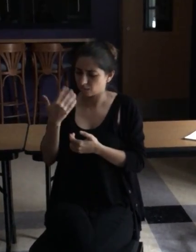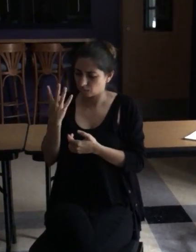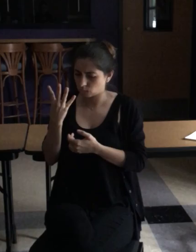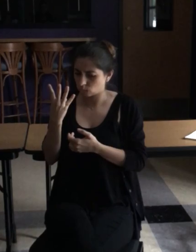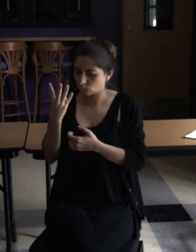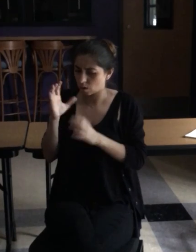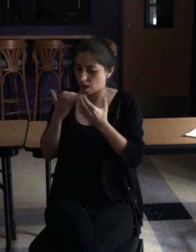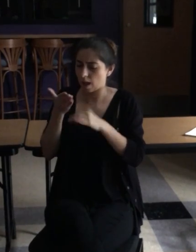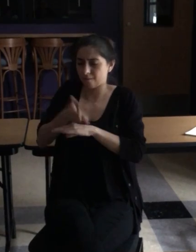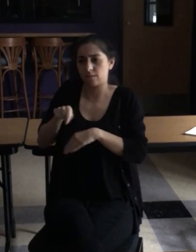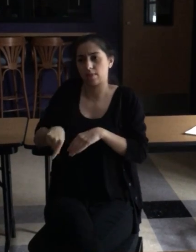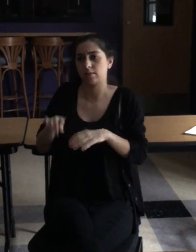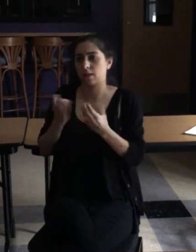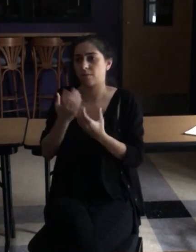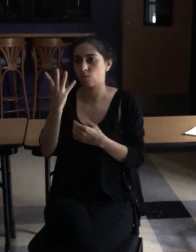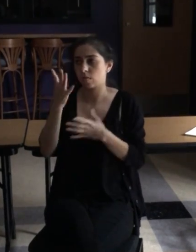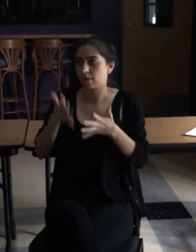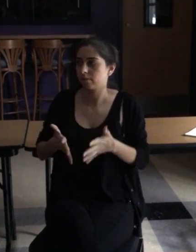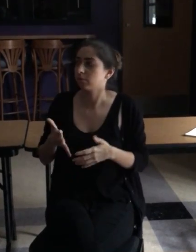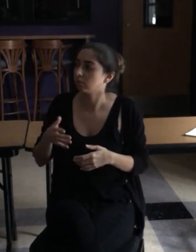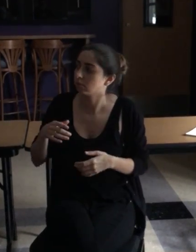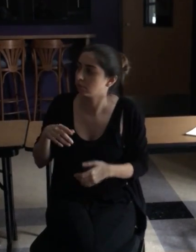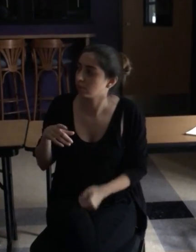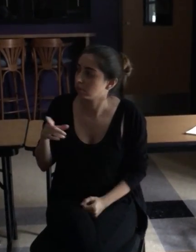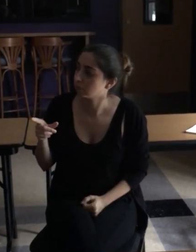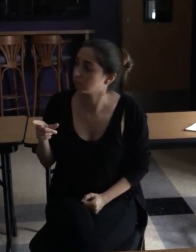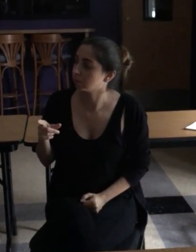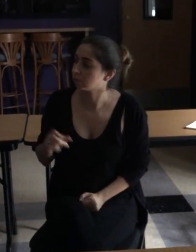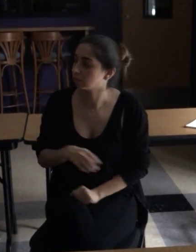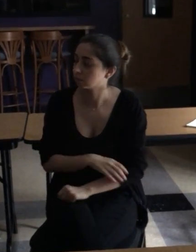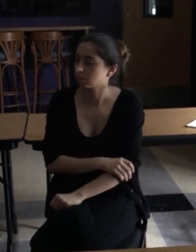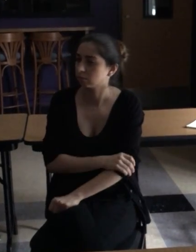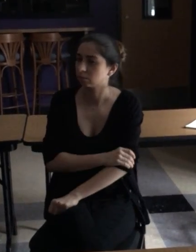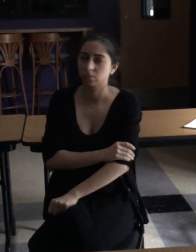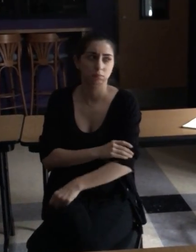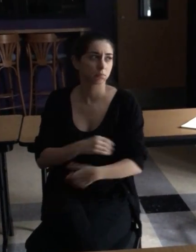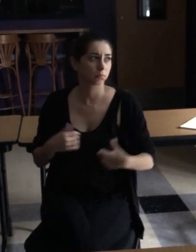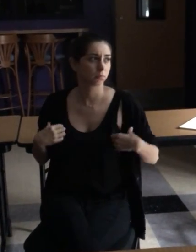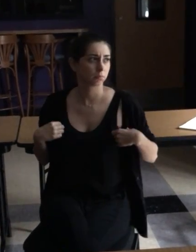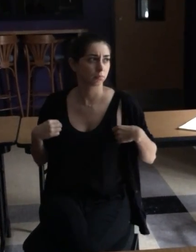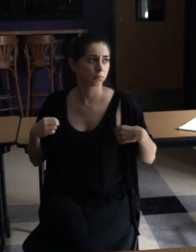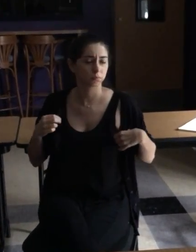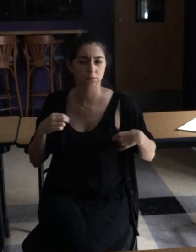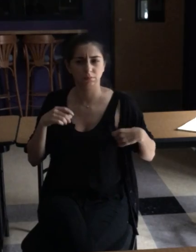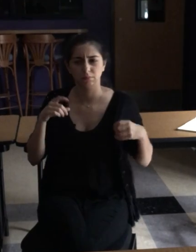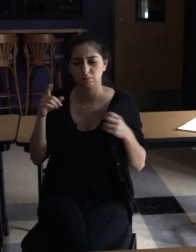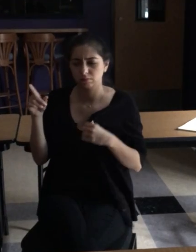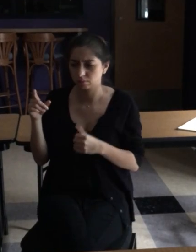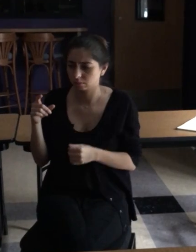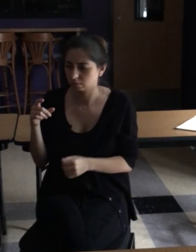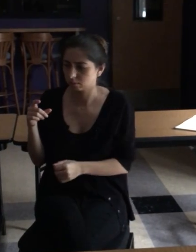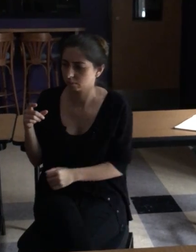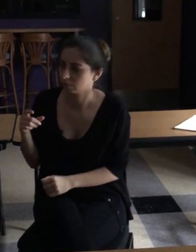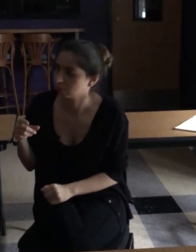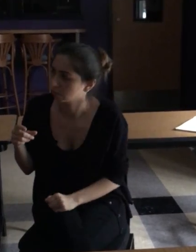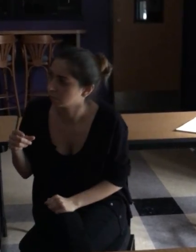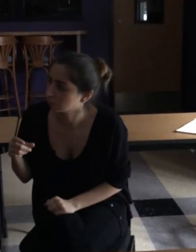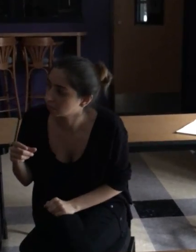this. All right? I feel like you strategically set that up so we would come for the final exam and nobody would not come to